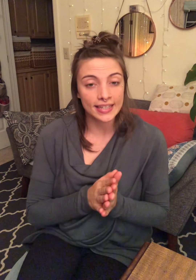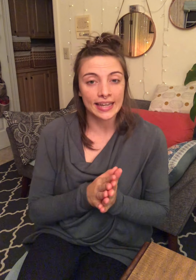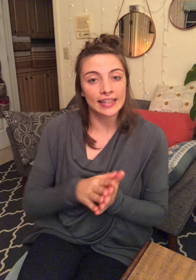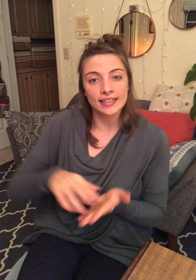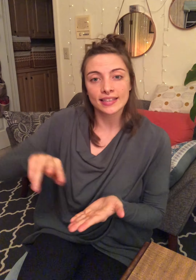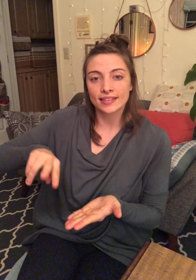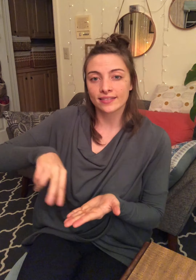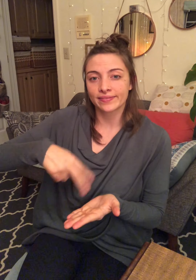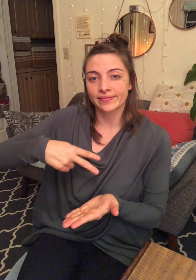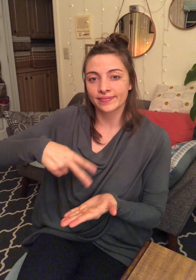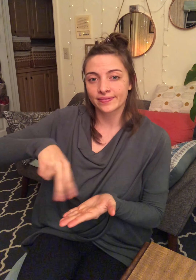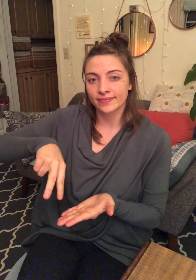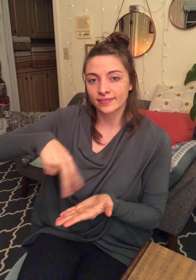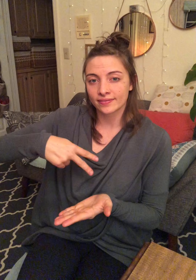dance,